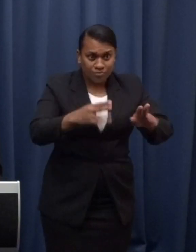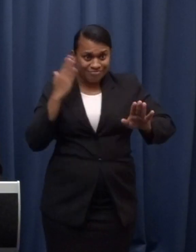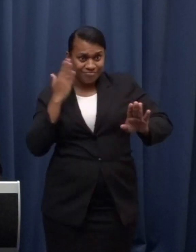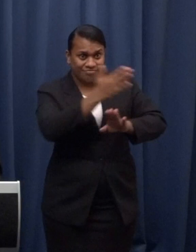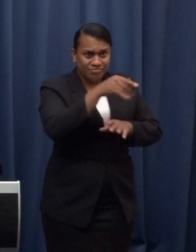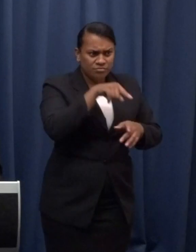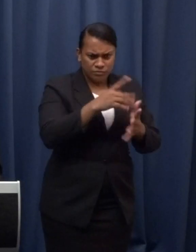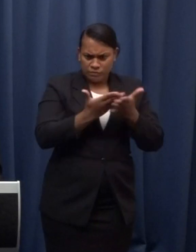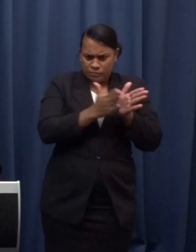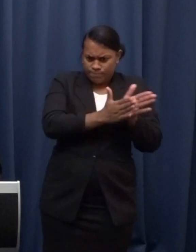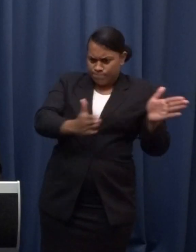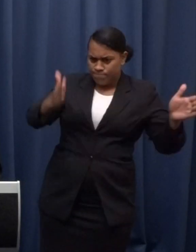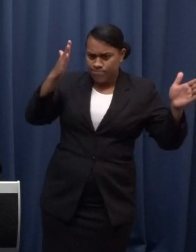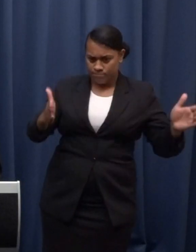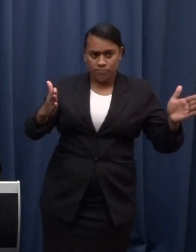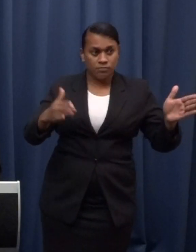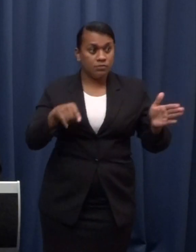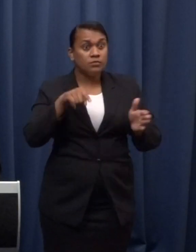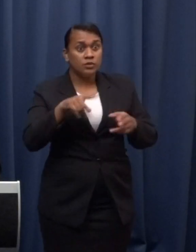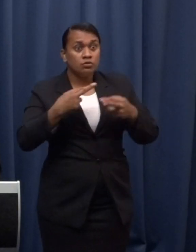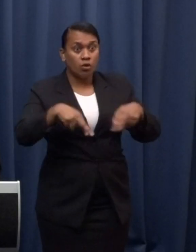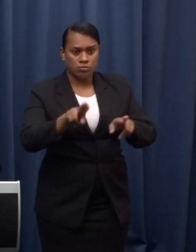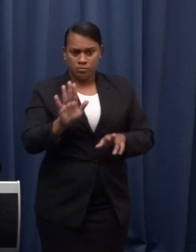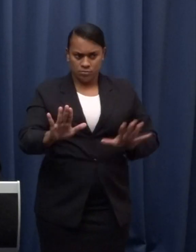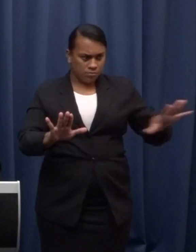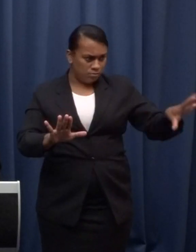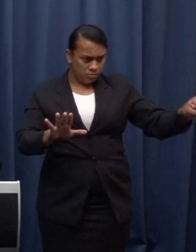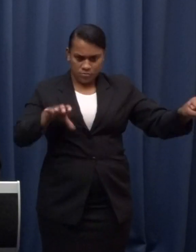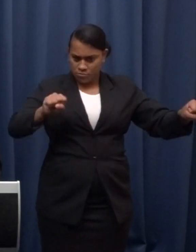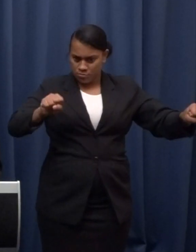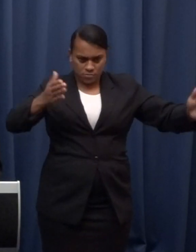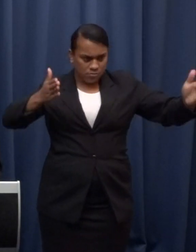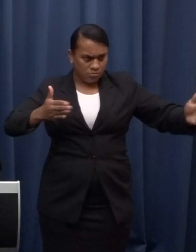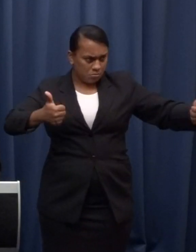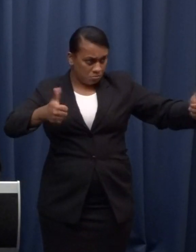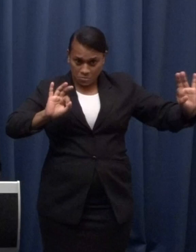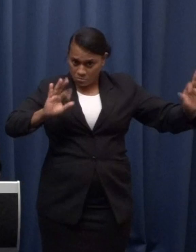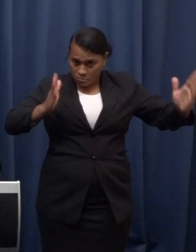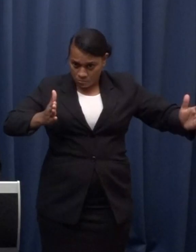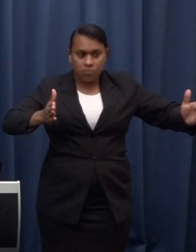to the feeder road at Wakambuli Junction, to the Queens Road at Natalau Junction.